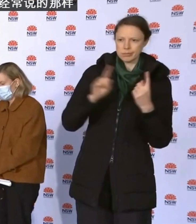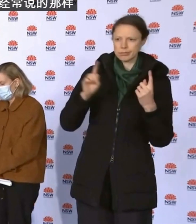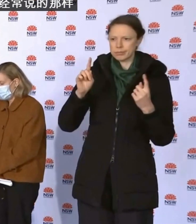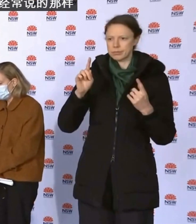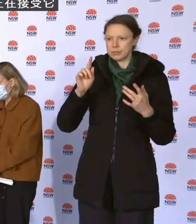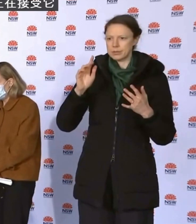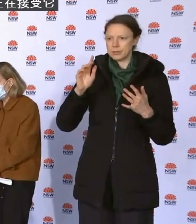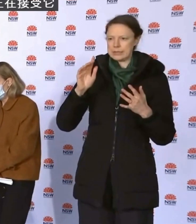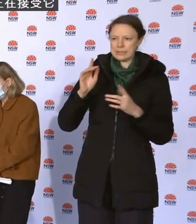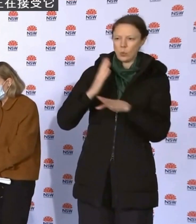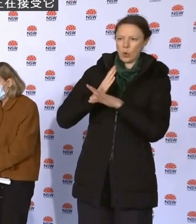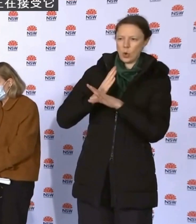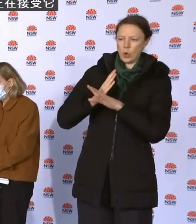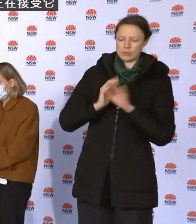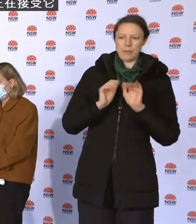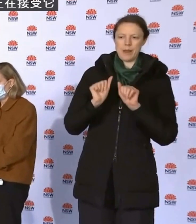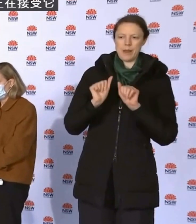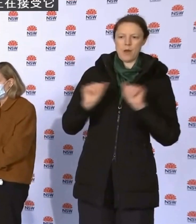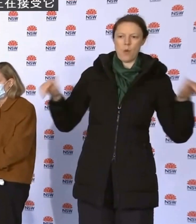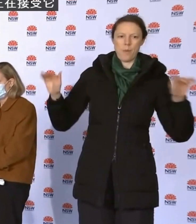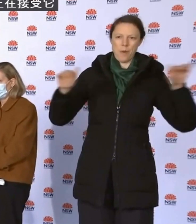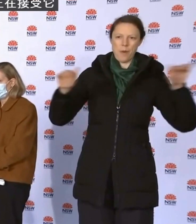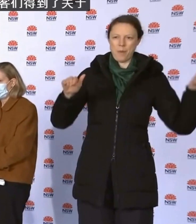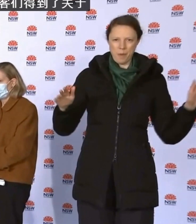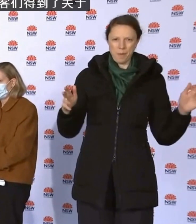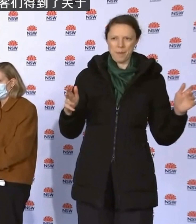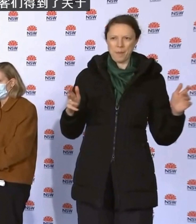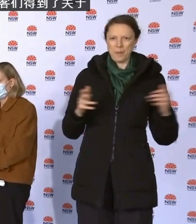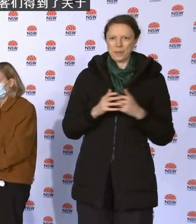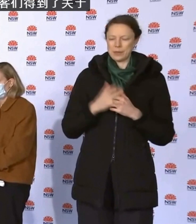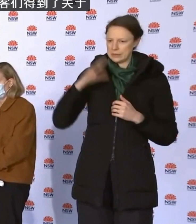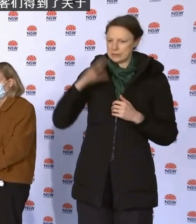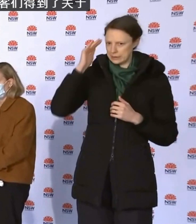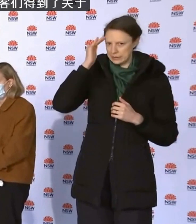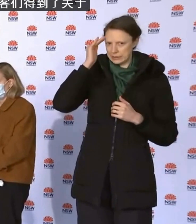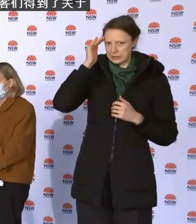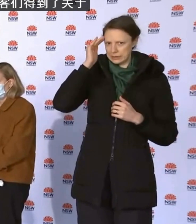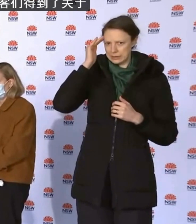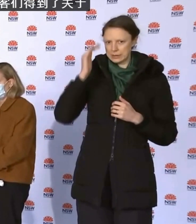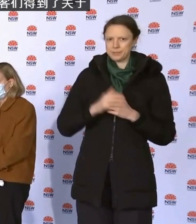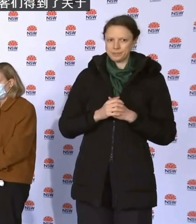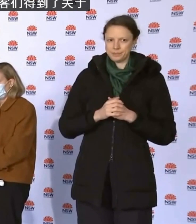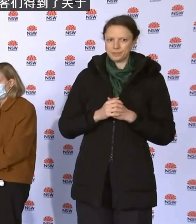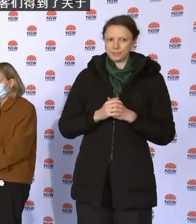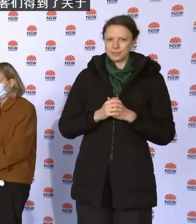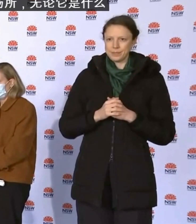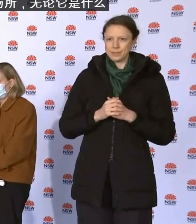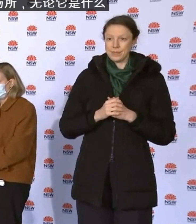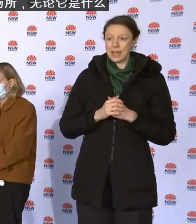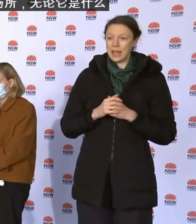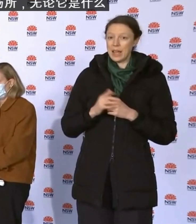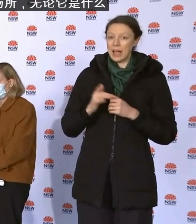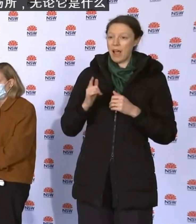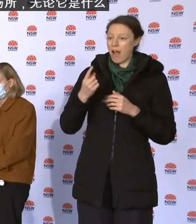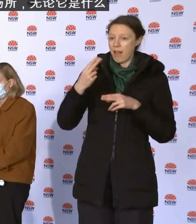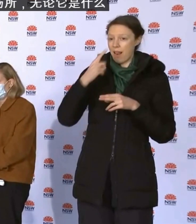said, often it's amongst the workers that it's transmitting and then they're taking it home to their families. Fortunately, patrons are getting the message about getting in and